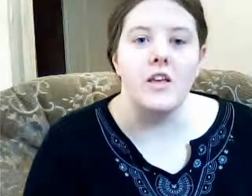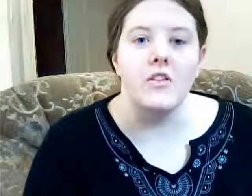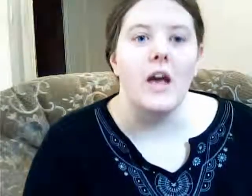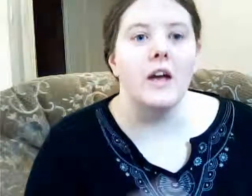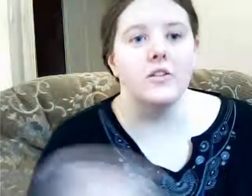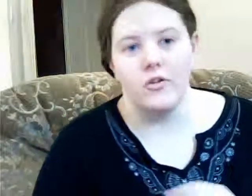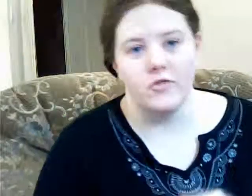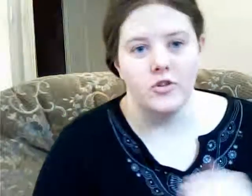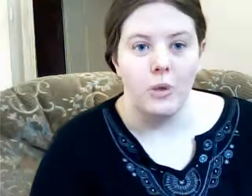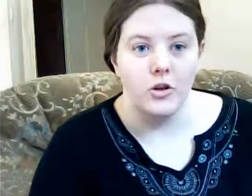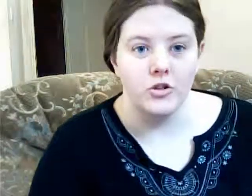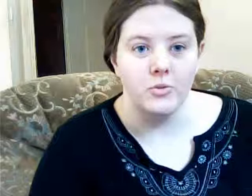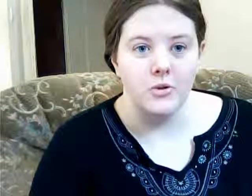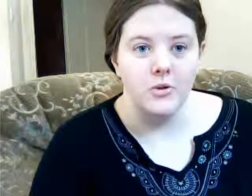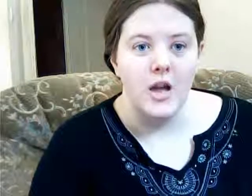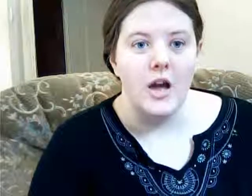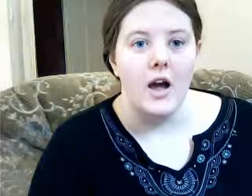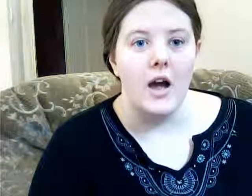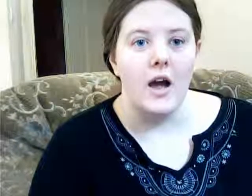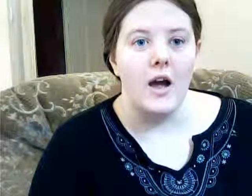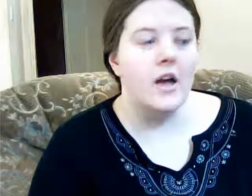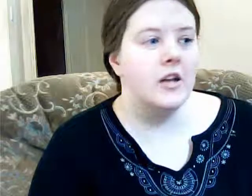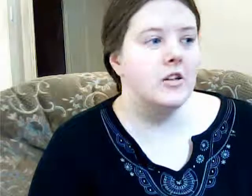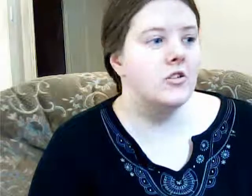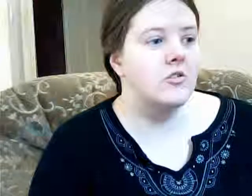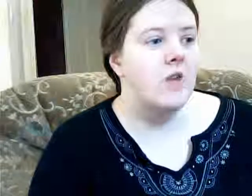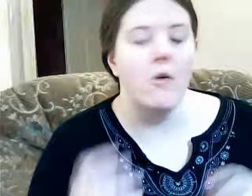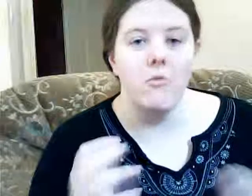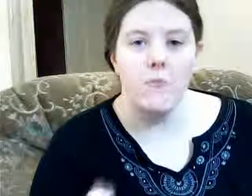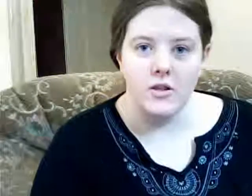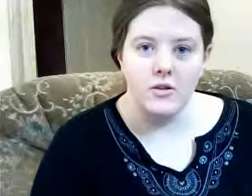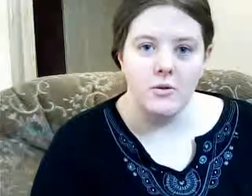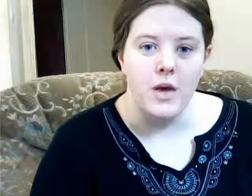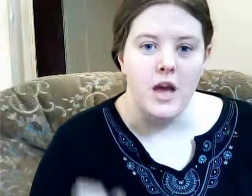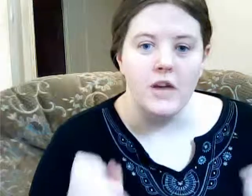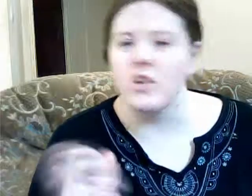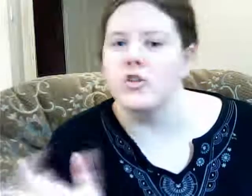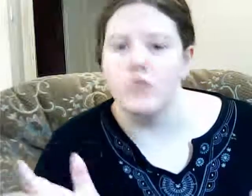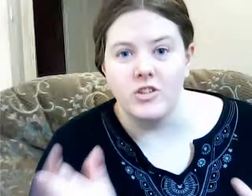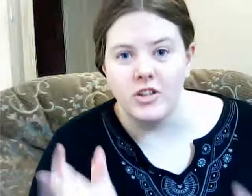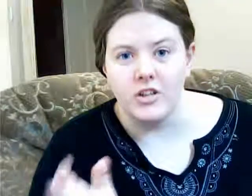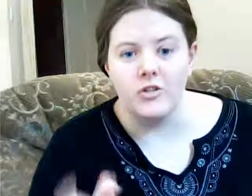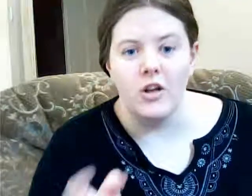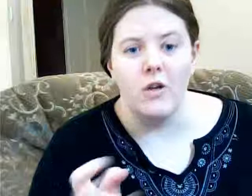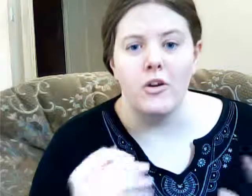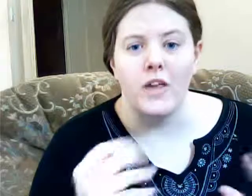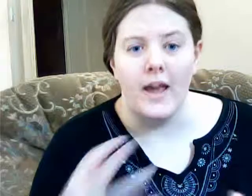as often as possible and i will make them as interesting as i can